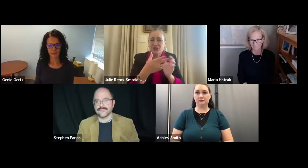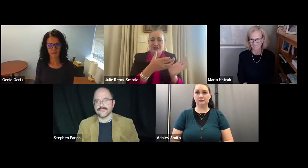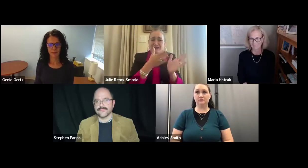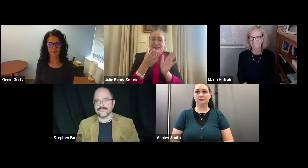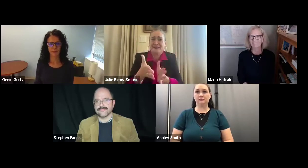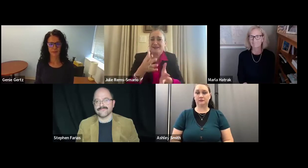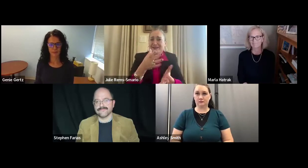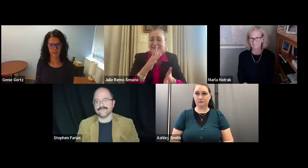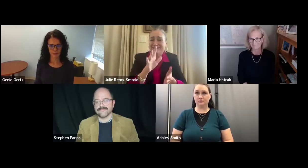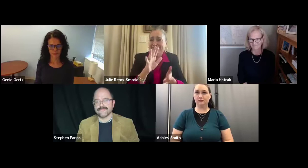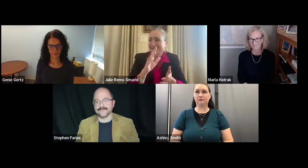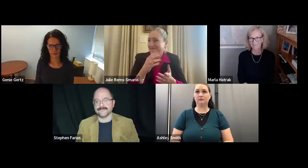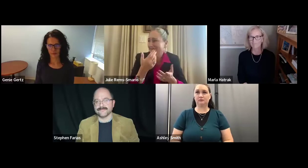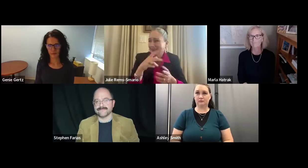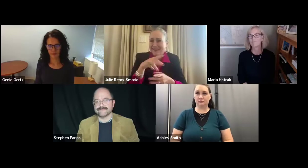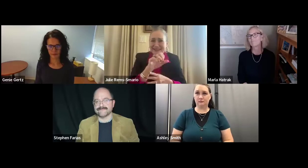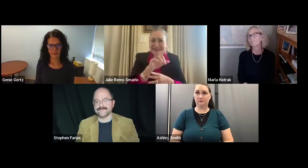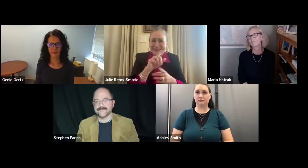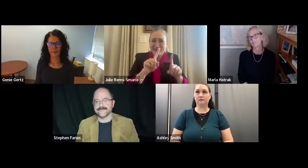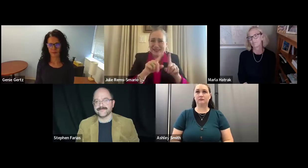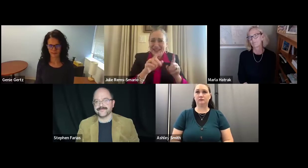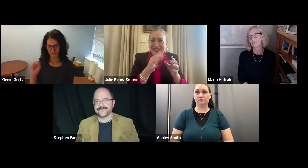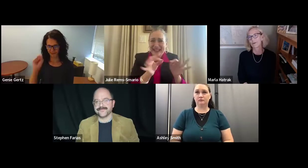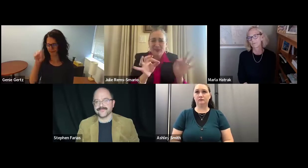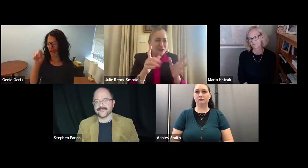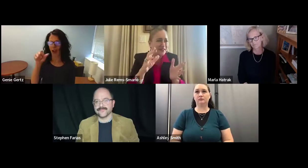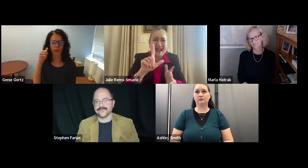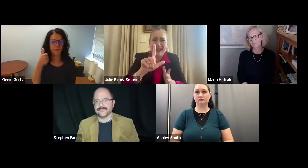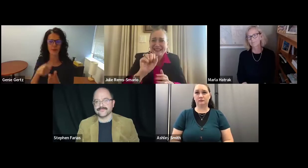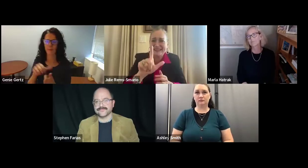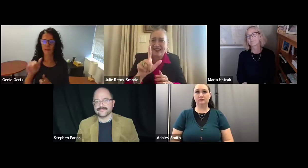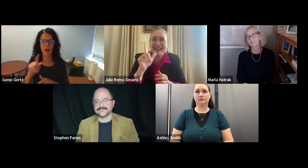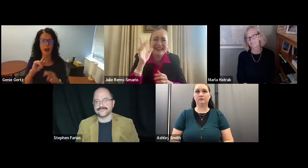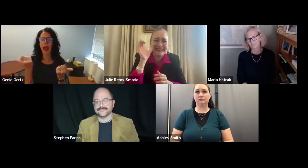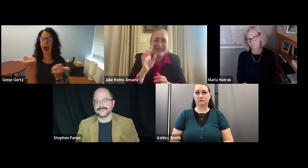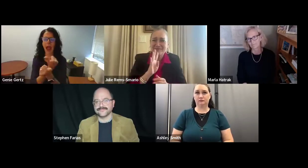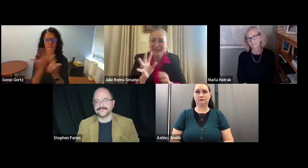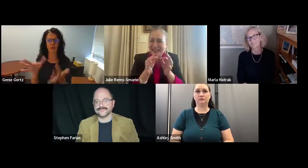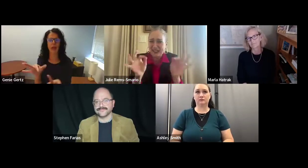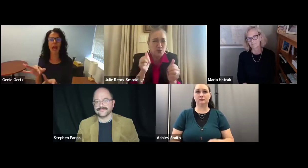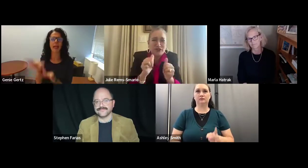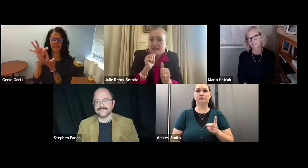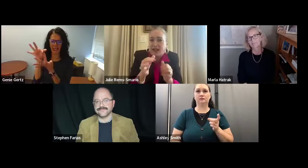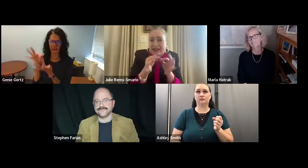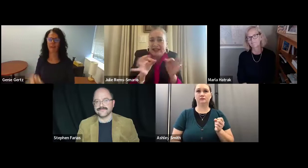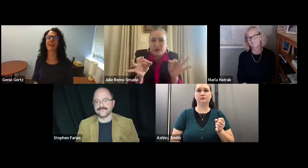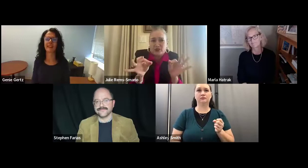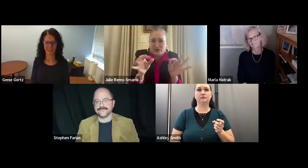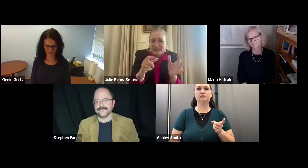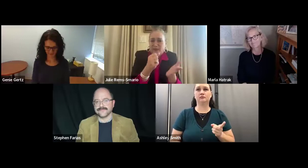Language as a tool for learning language. Instead, the emphasis was on listening spoken language, which is